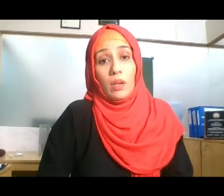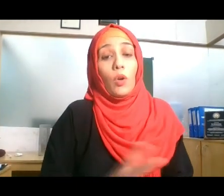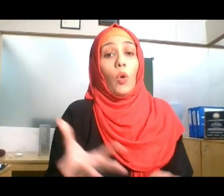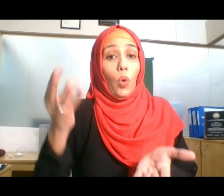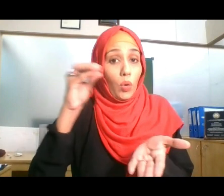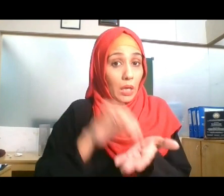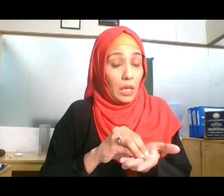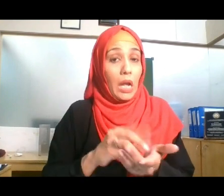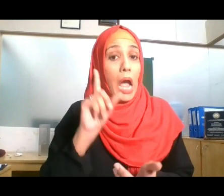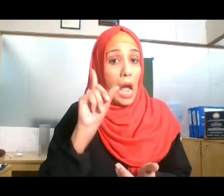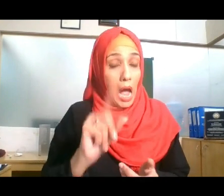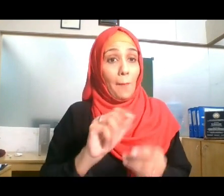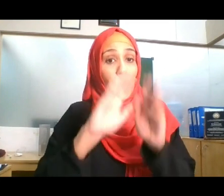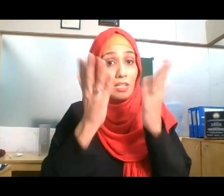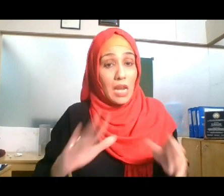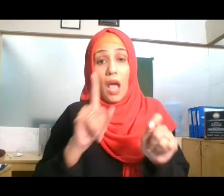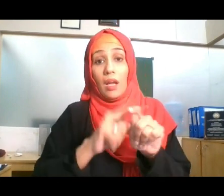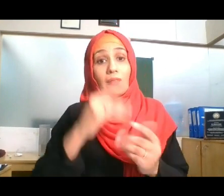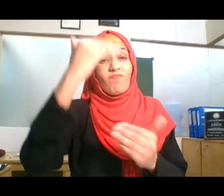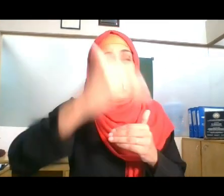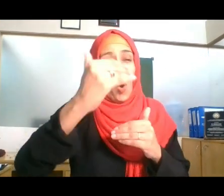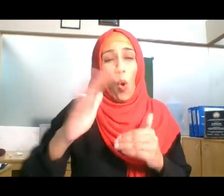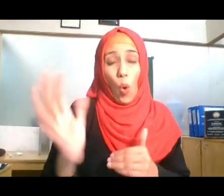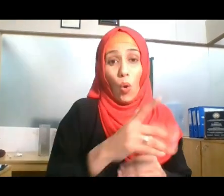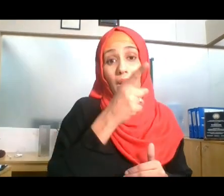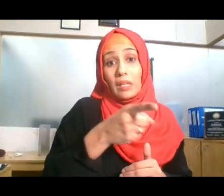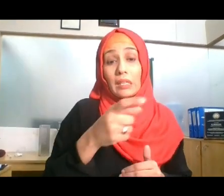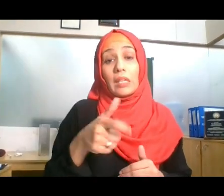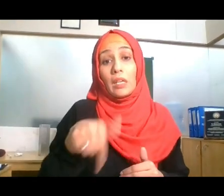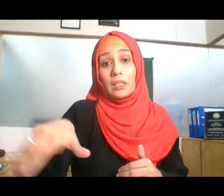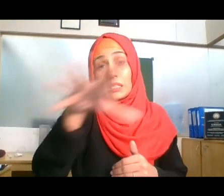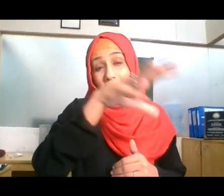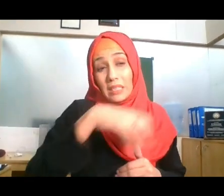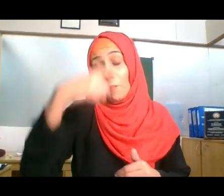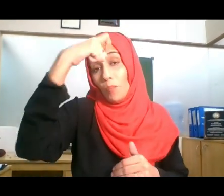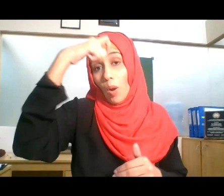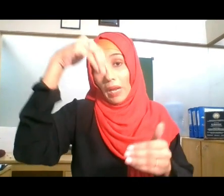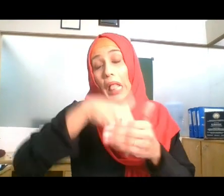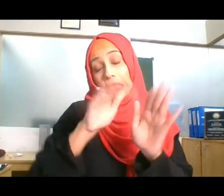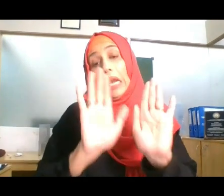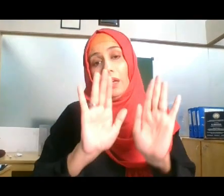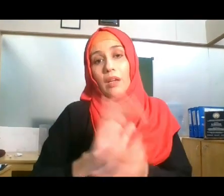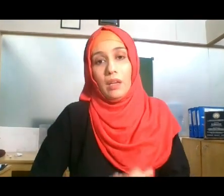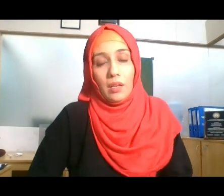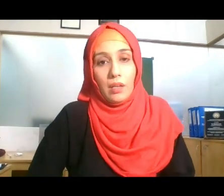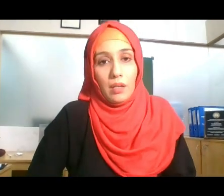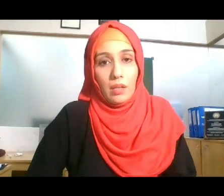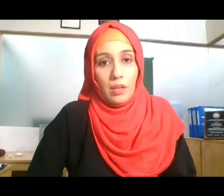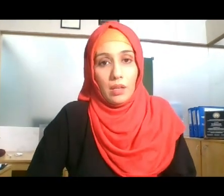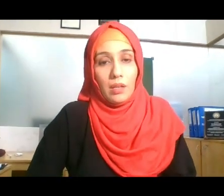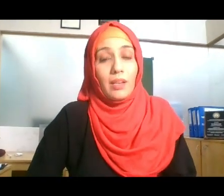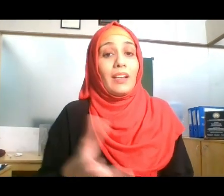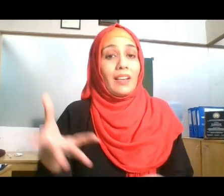structural barriers, exclusions, and discrimination during this crisis. As we have heard today, that inclusion